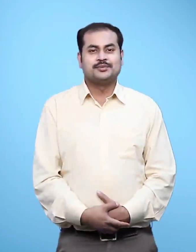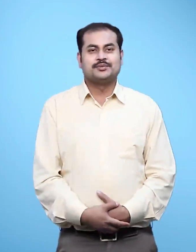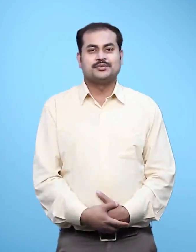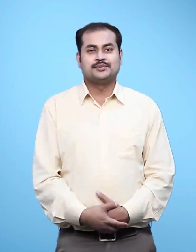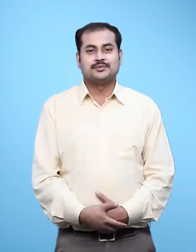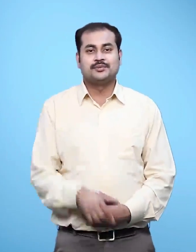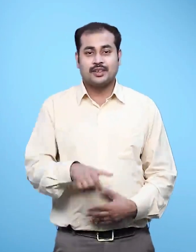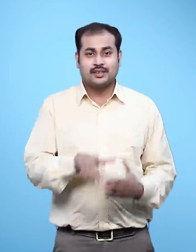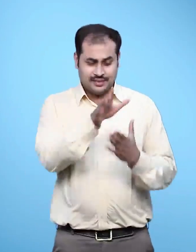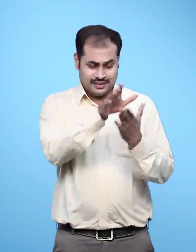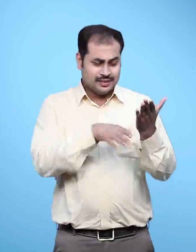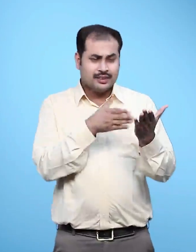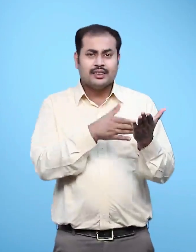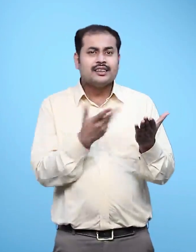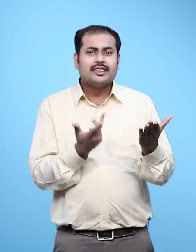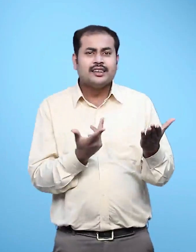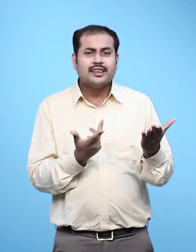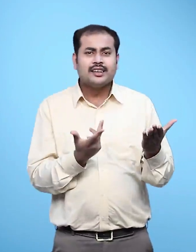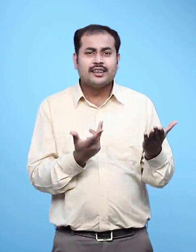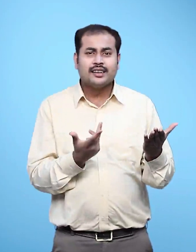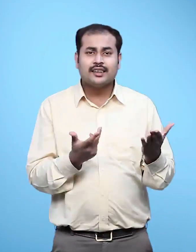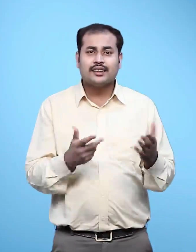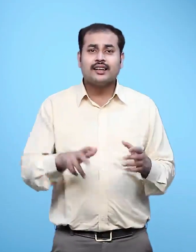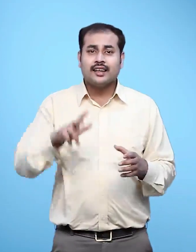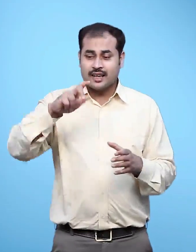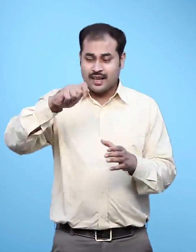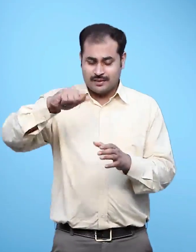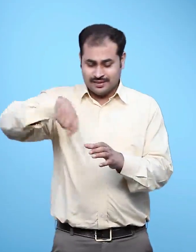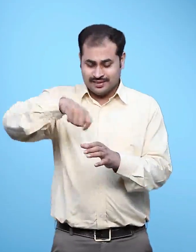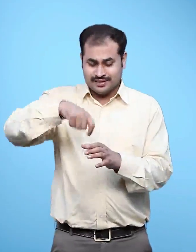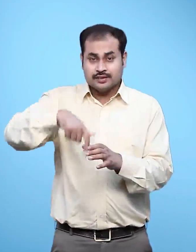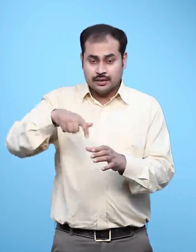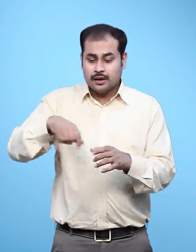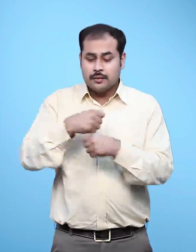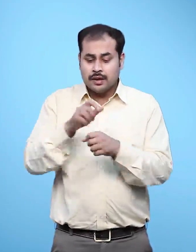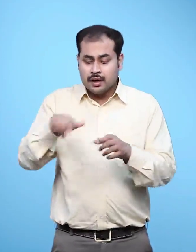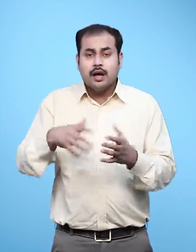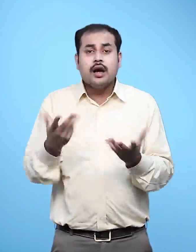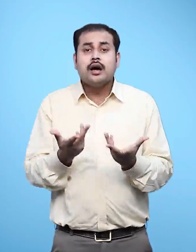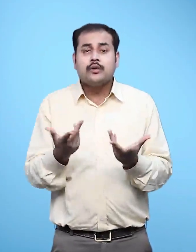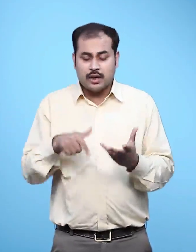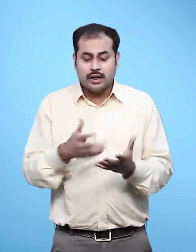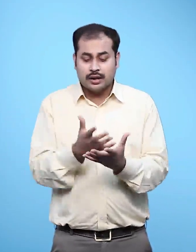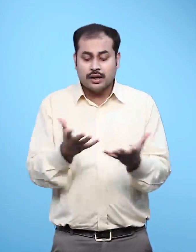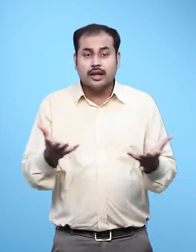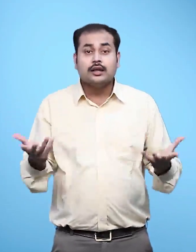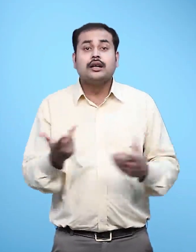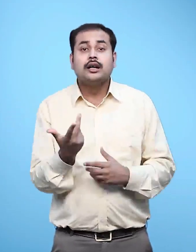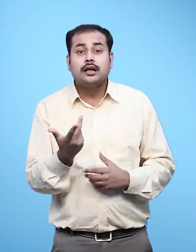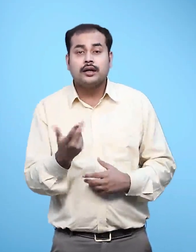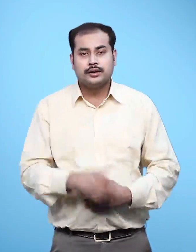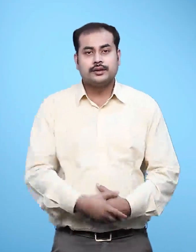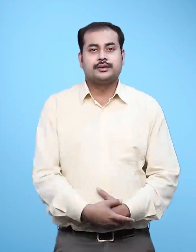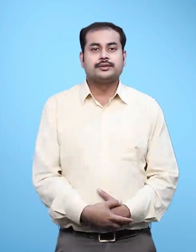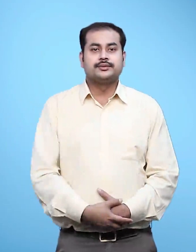This page tells about material needed and instructions with pictures to make lemon drink. Let's start